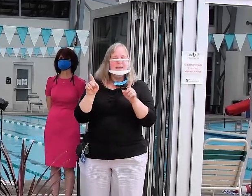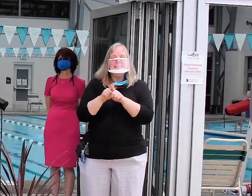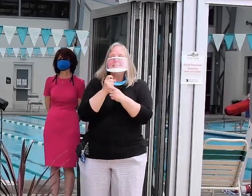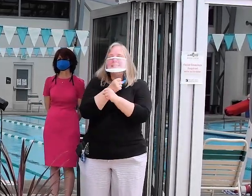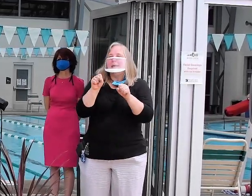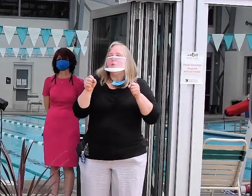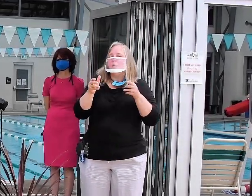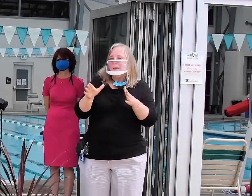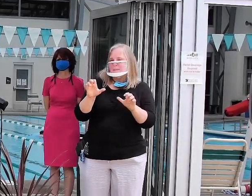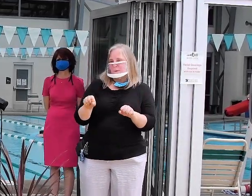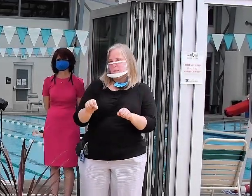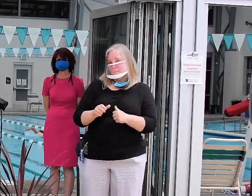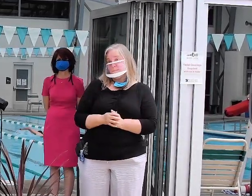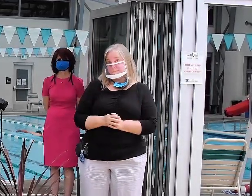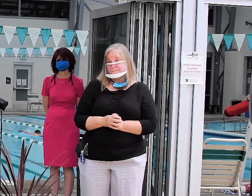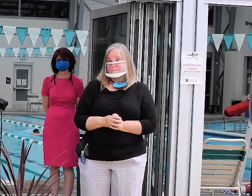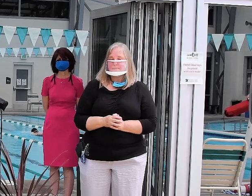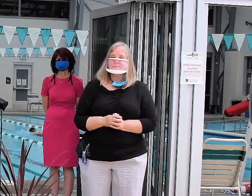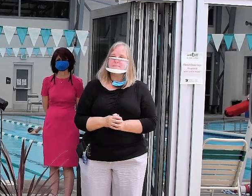possible.